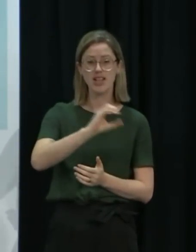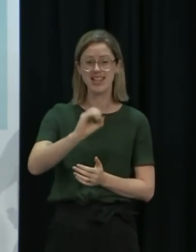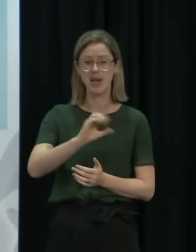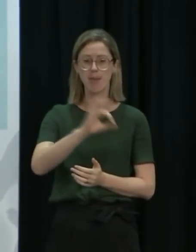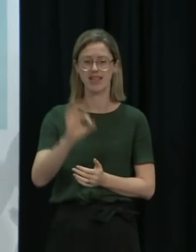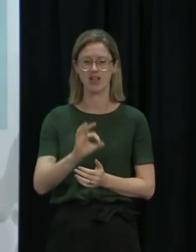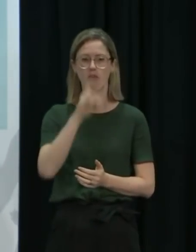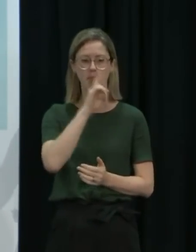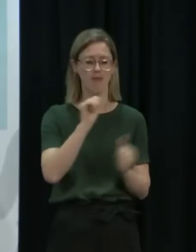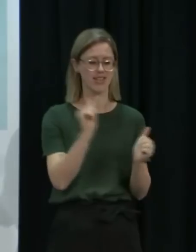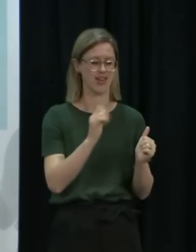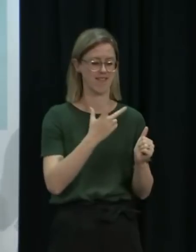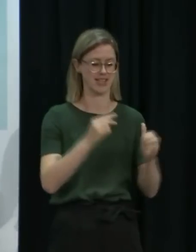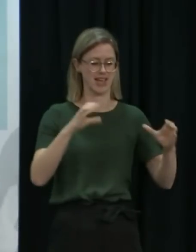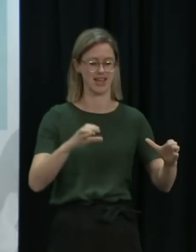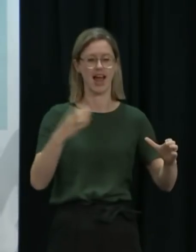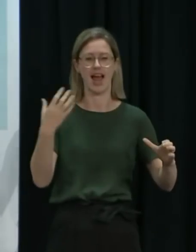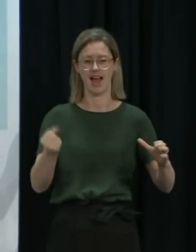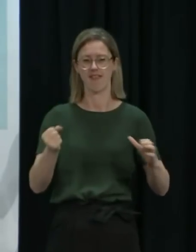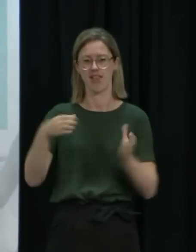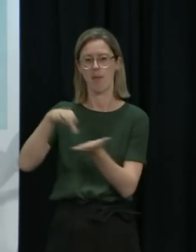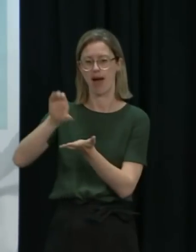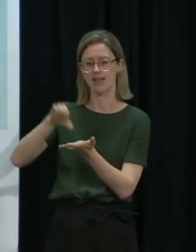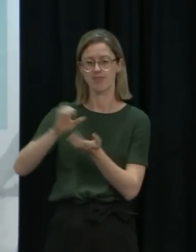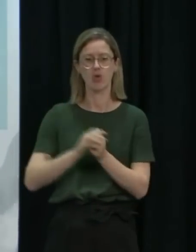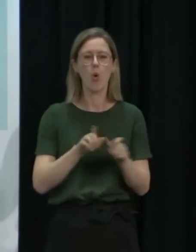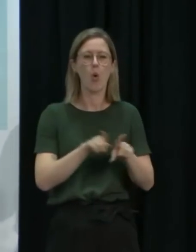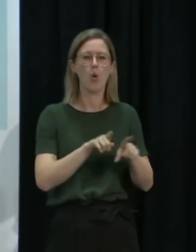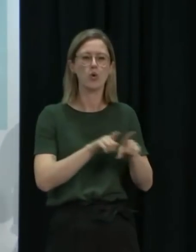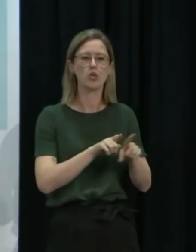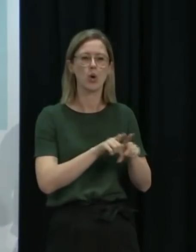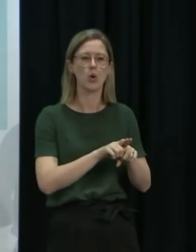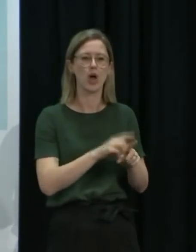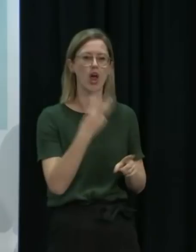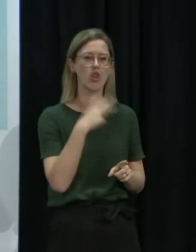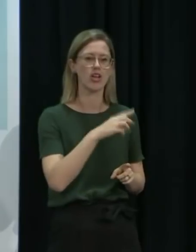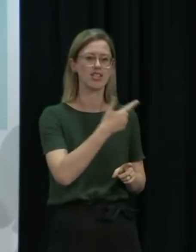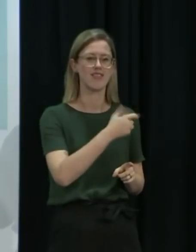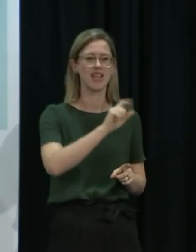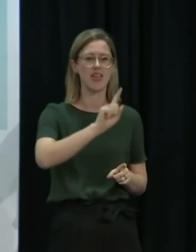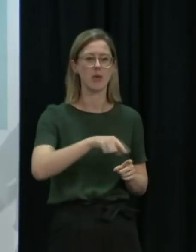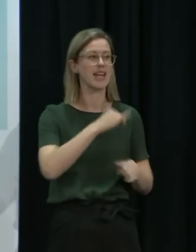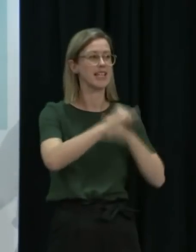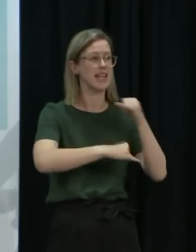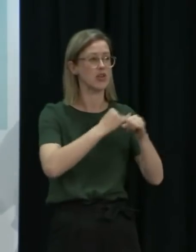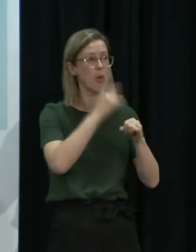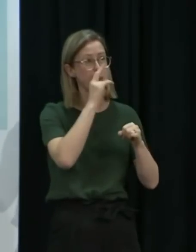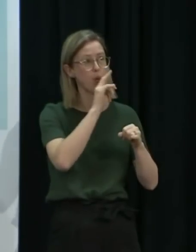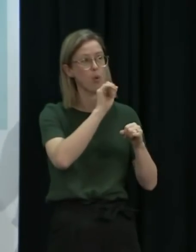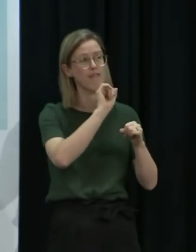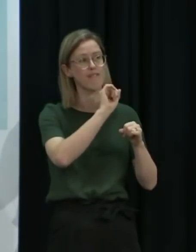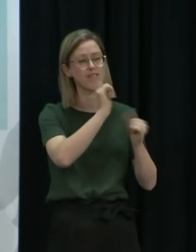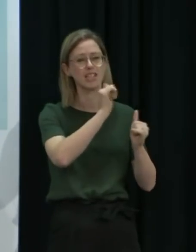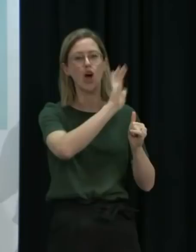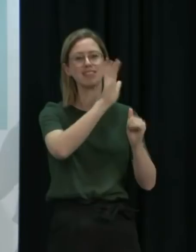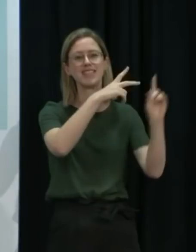all vaccinated New Zealanders now have their passes. Additionally, more than 370,000 international vaccination